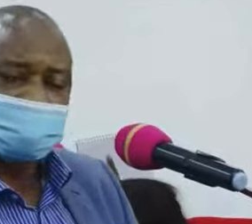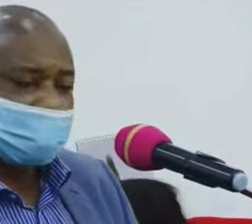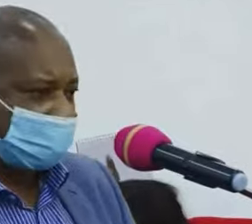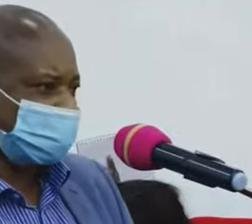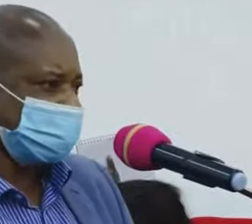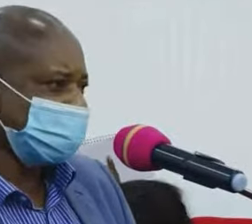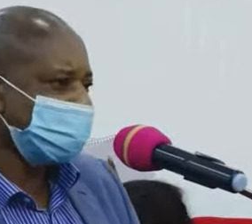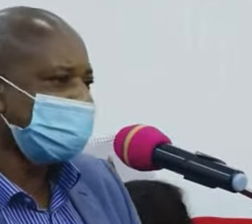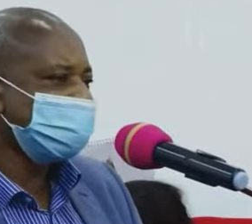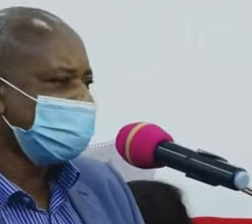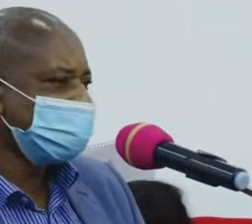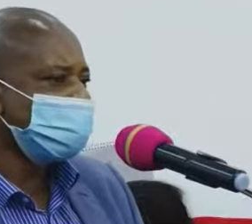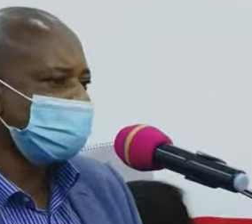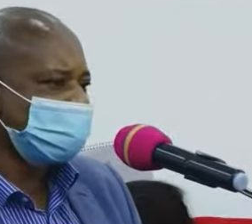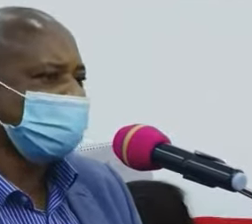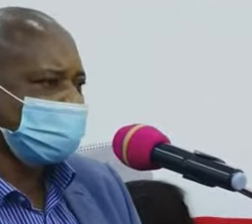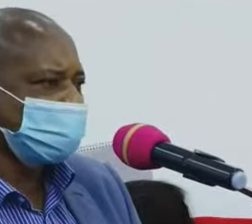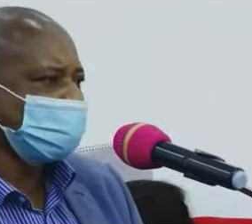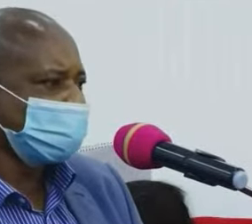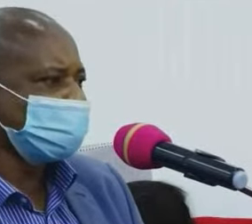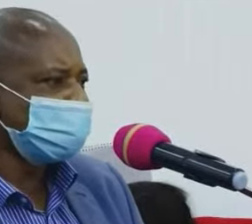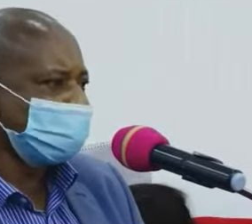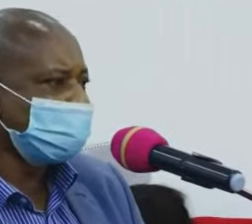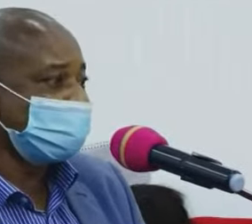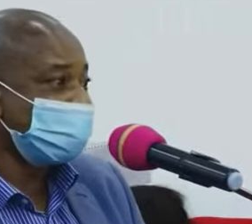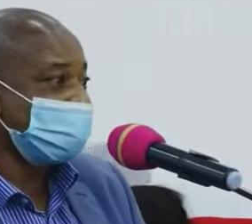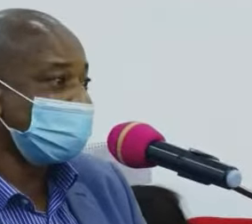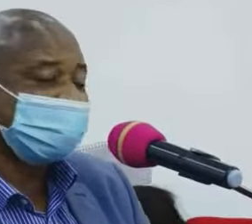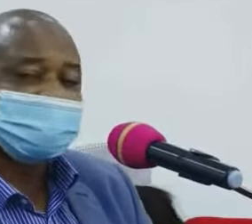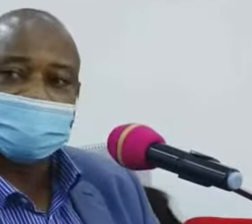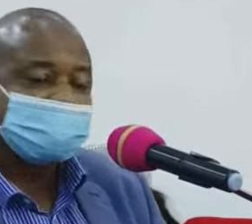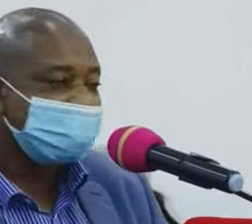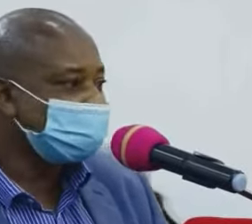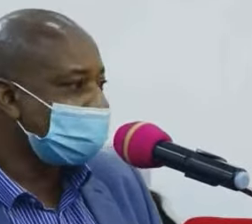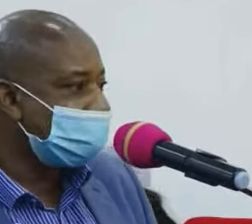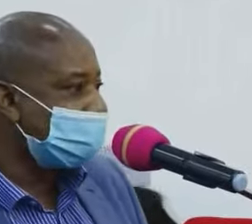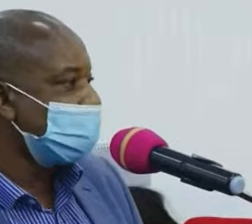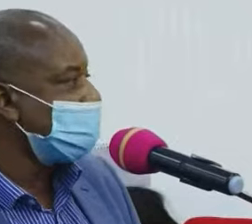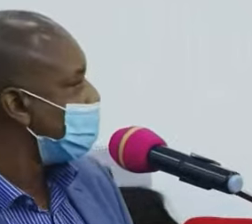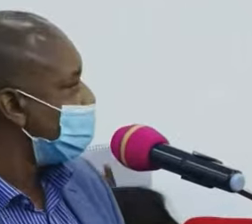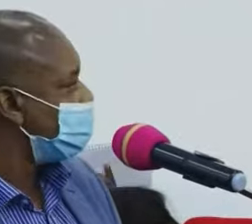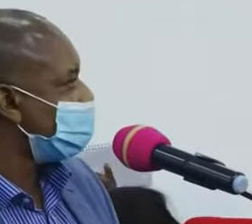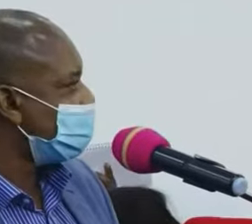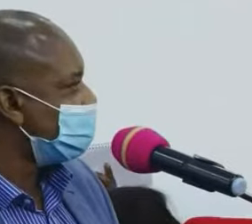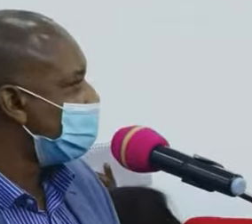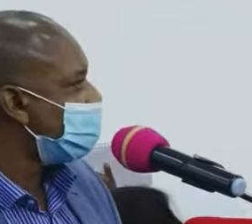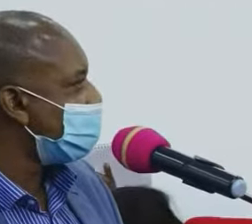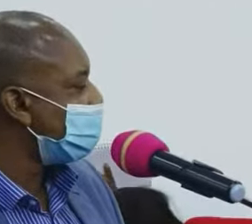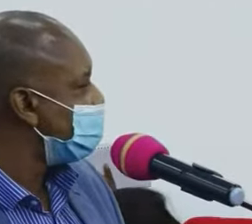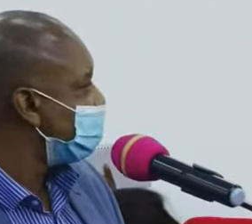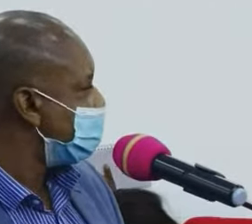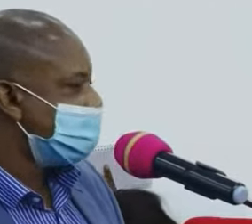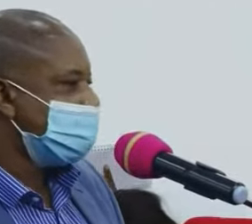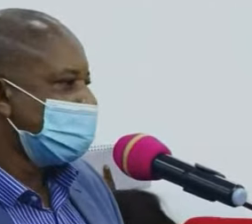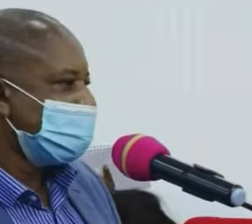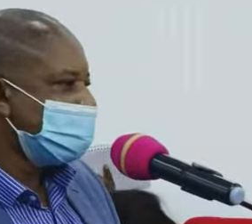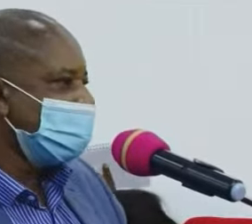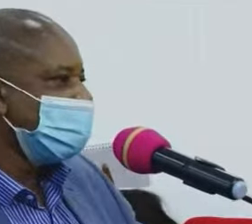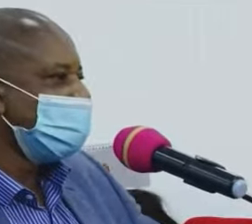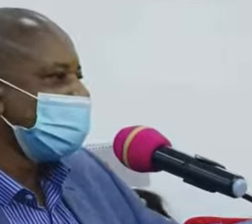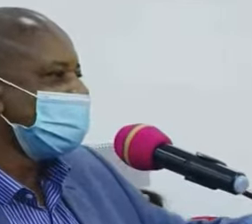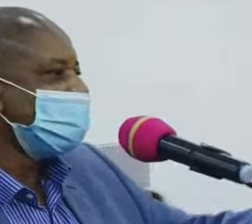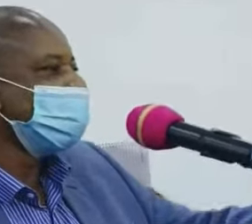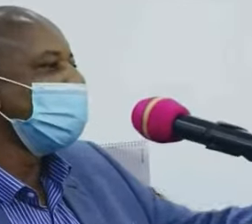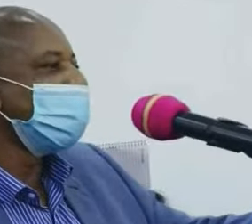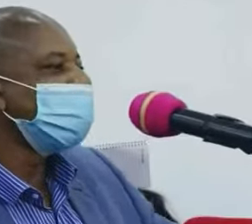the laws that should prevail. And that is why there was a question about the